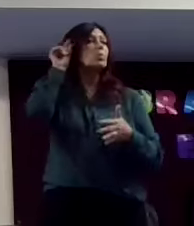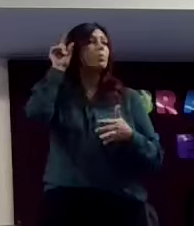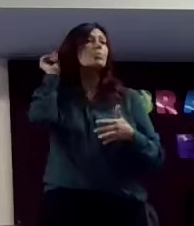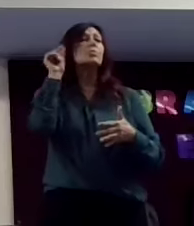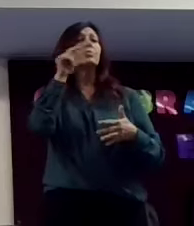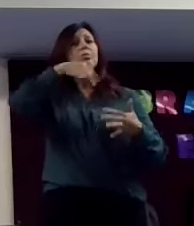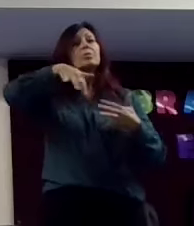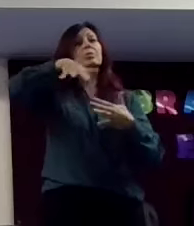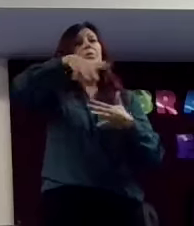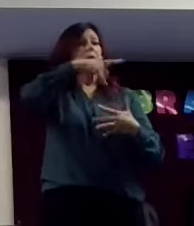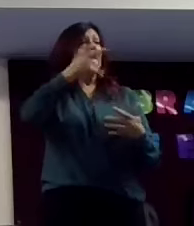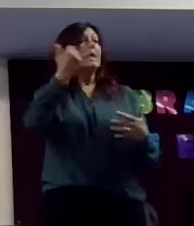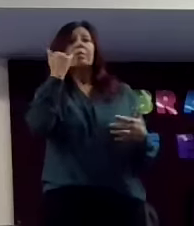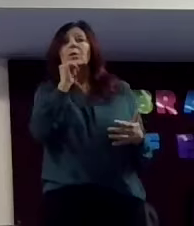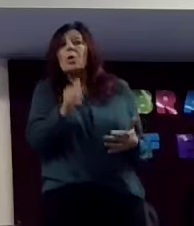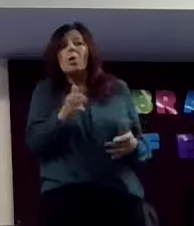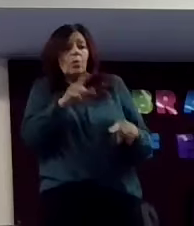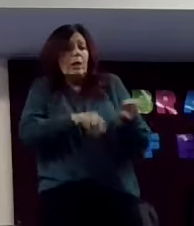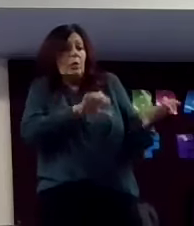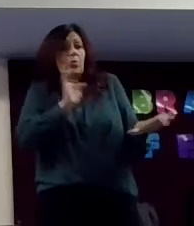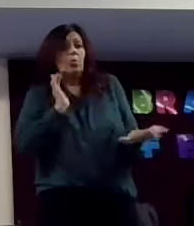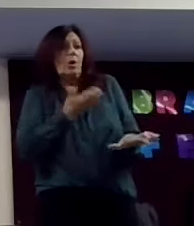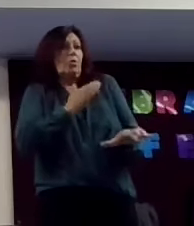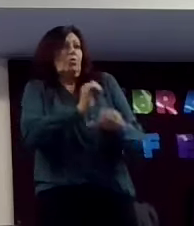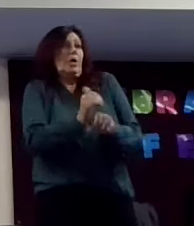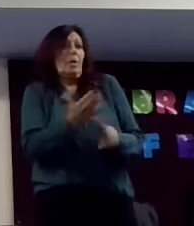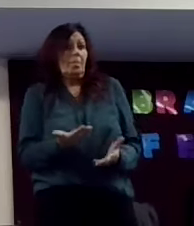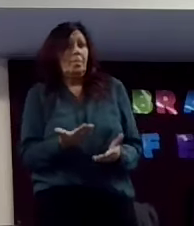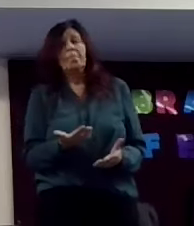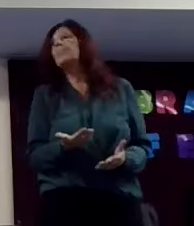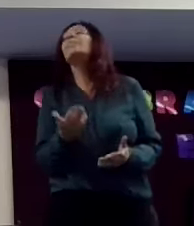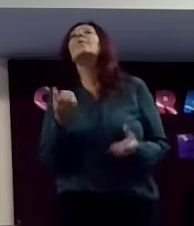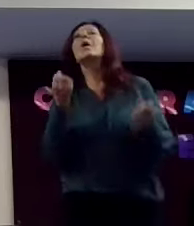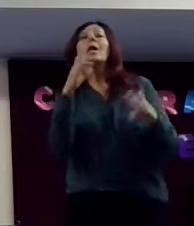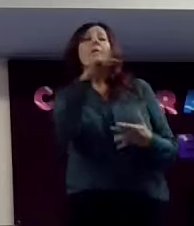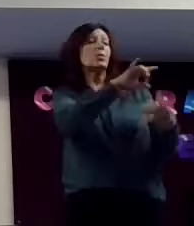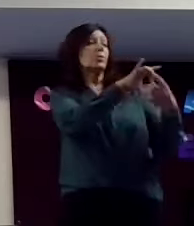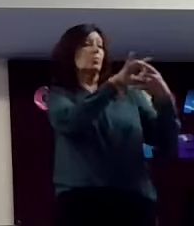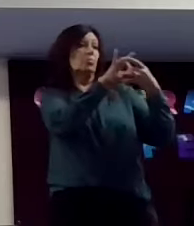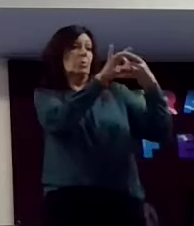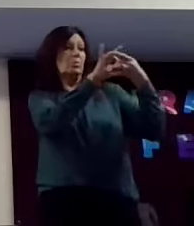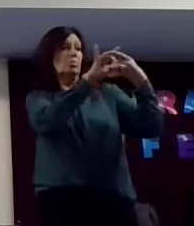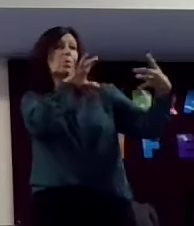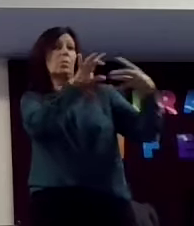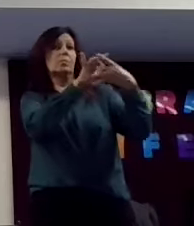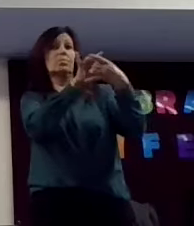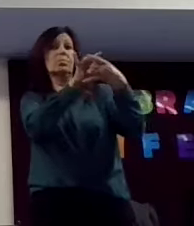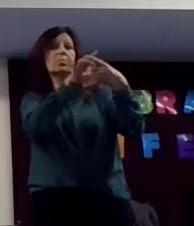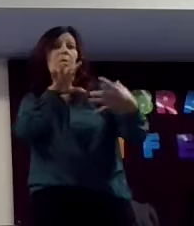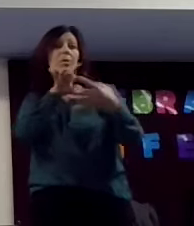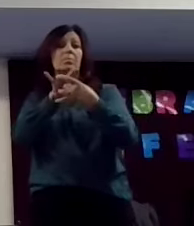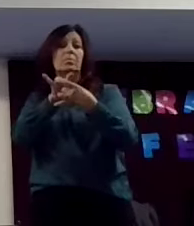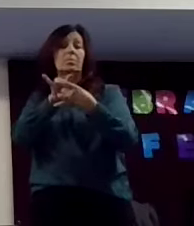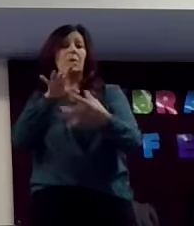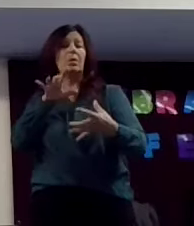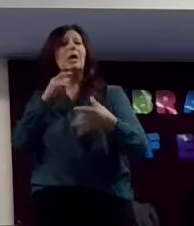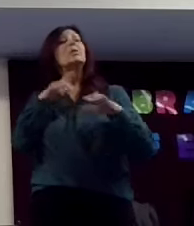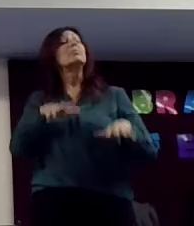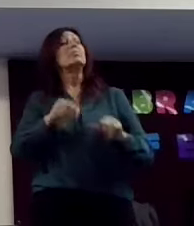and all the towns and villages. If we don't, we can't do our jobs very well. And, a lot of those relationships were broken. I really took the